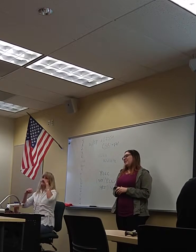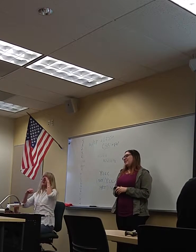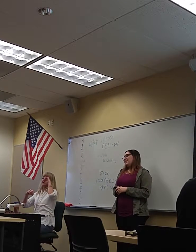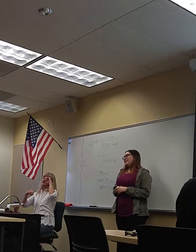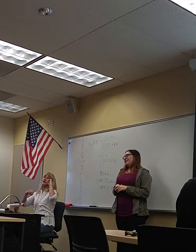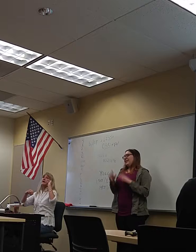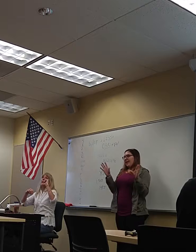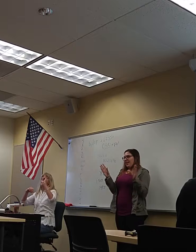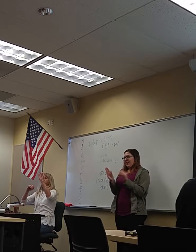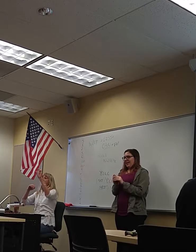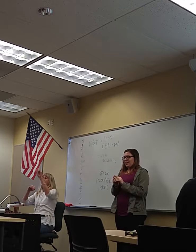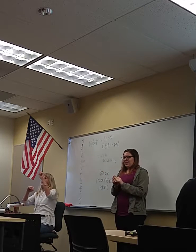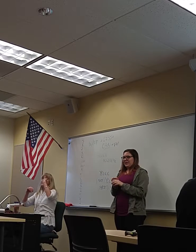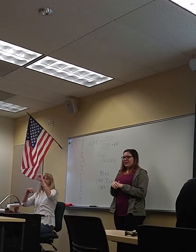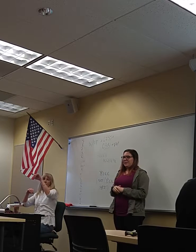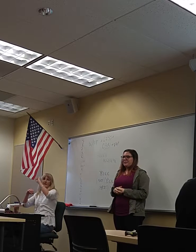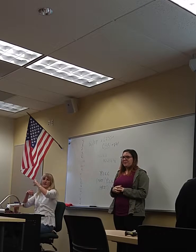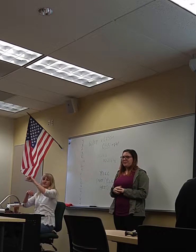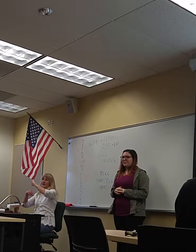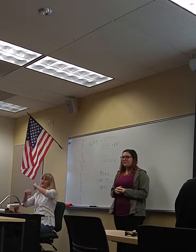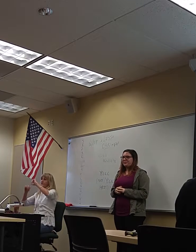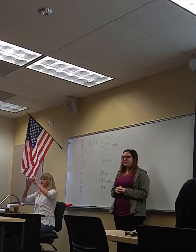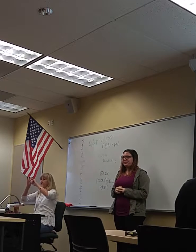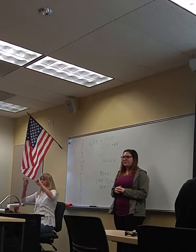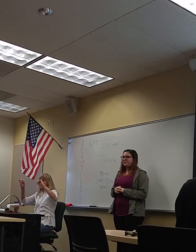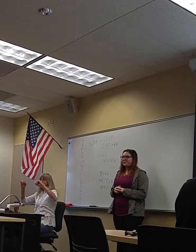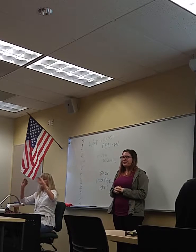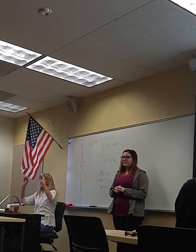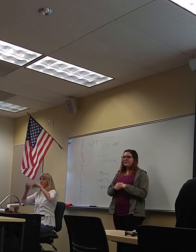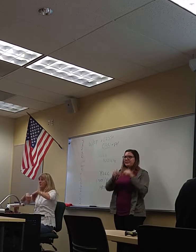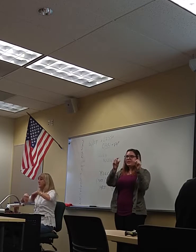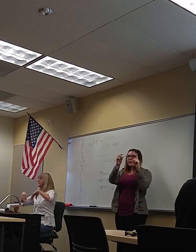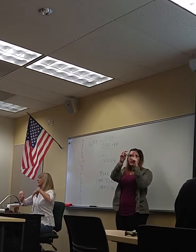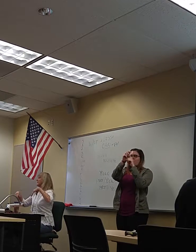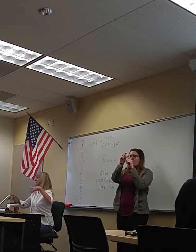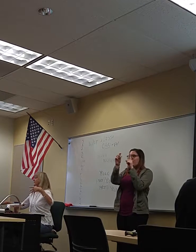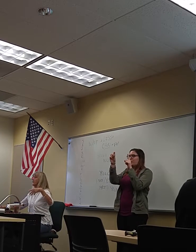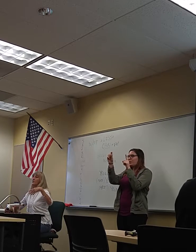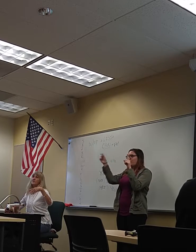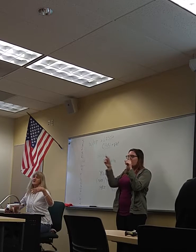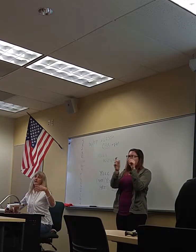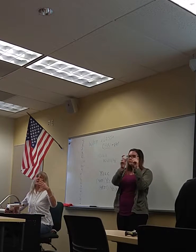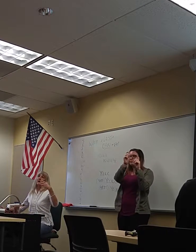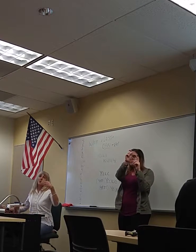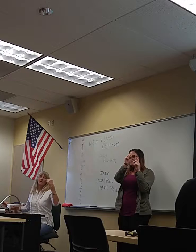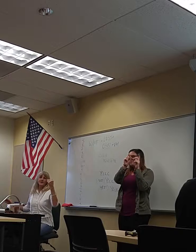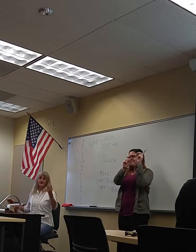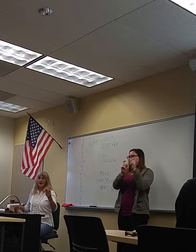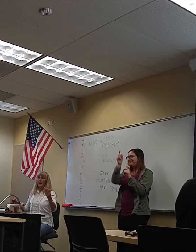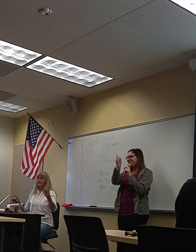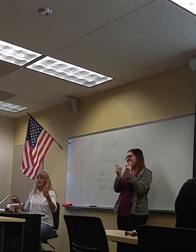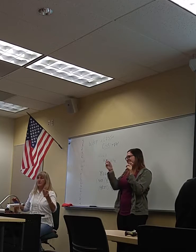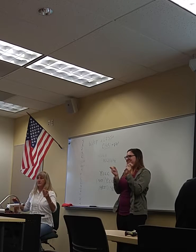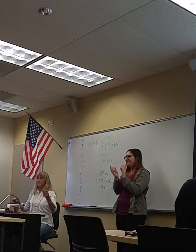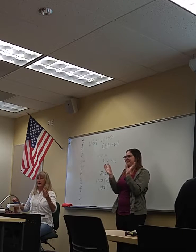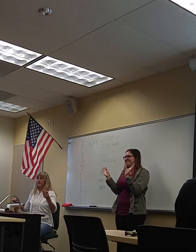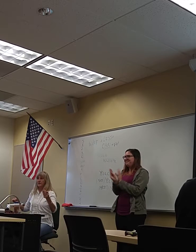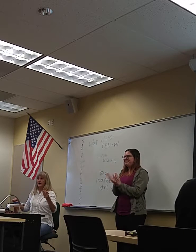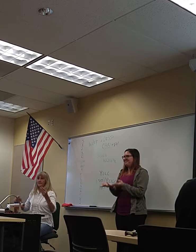It's just the, they take the letters off of a phrase or whatever and put it together, a few words. But when it's common, an acronym,